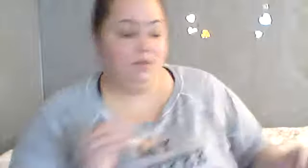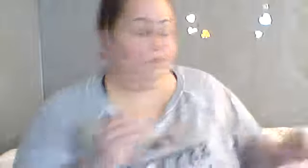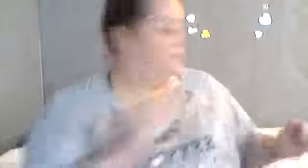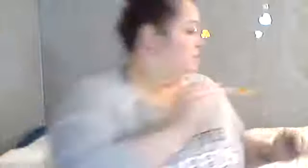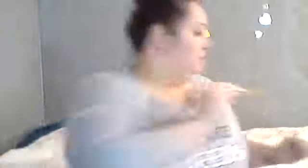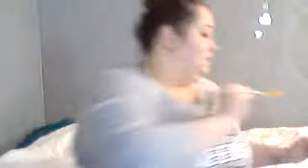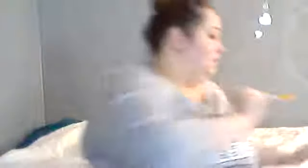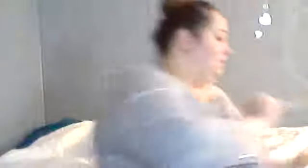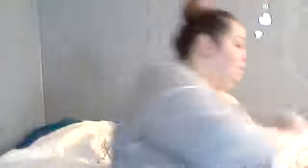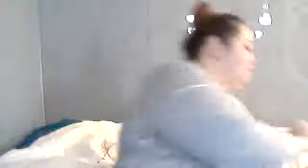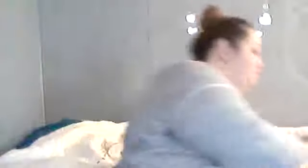Here, bud.